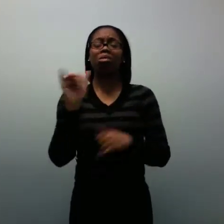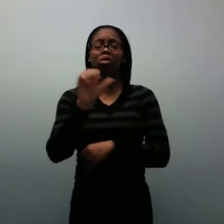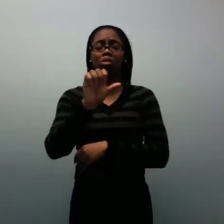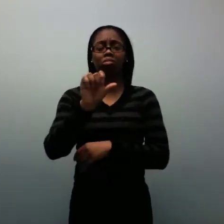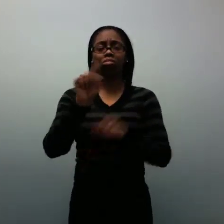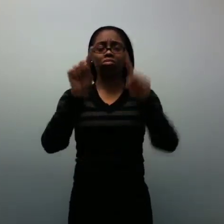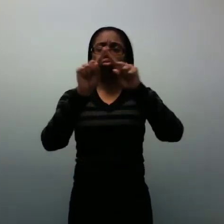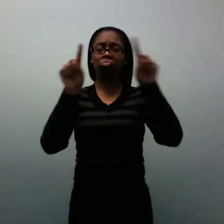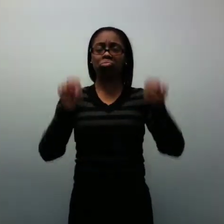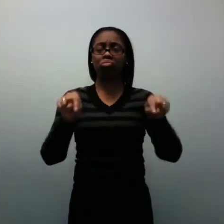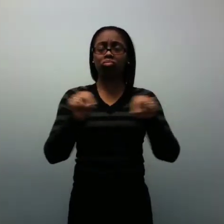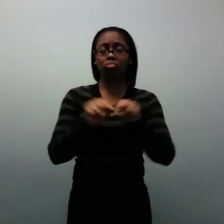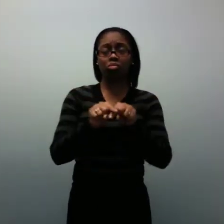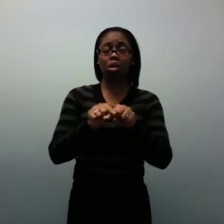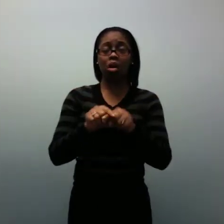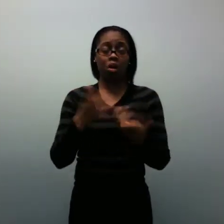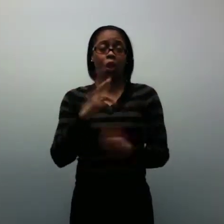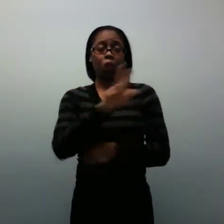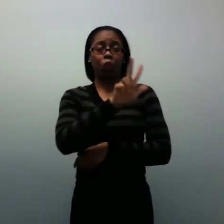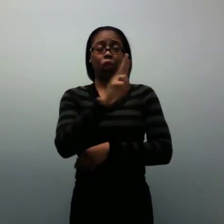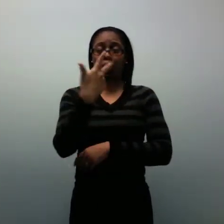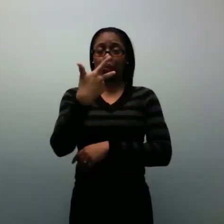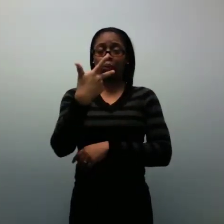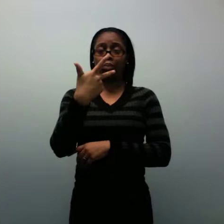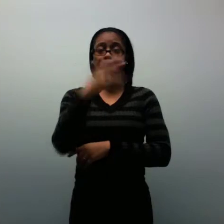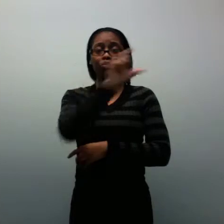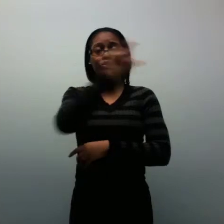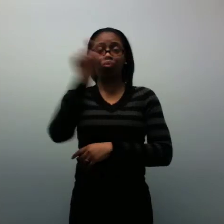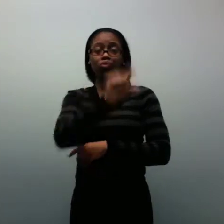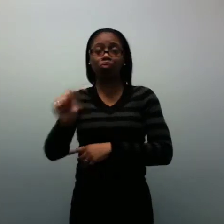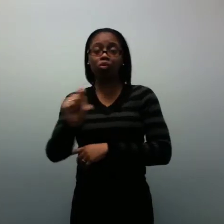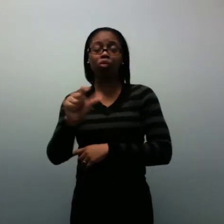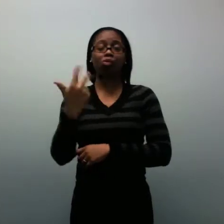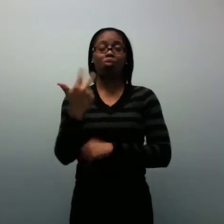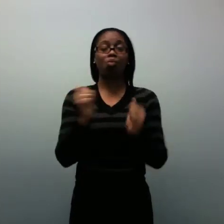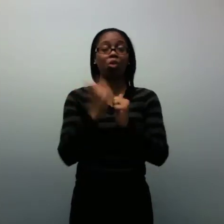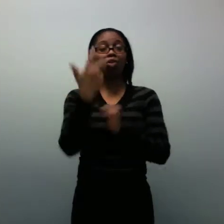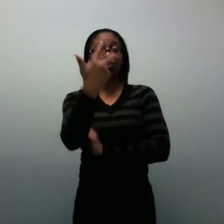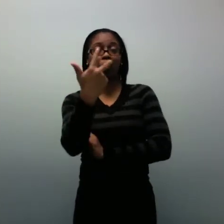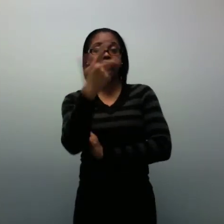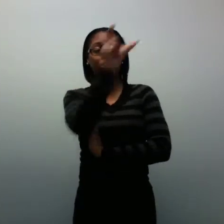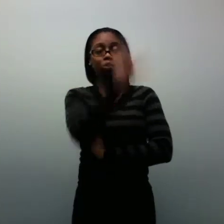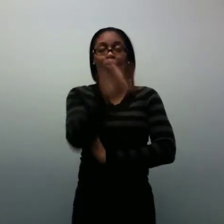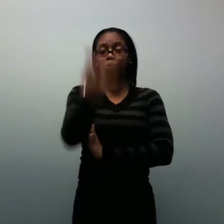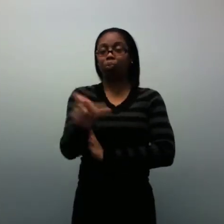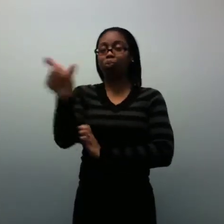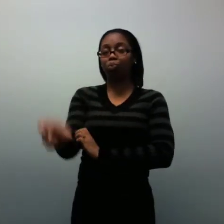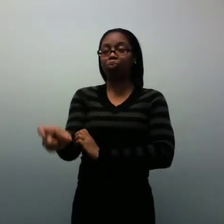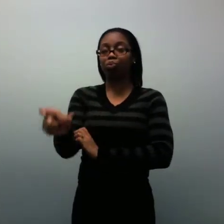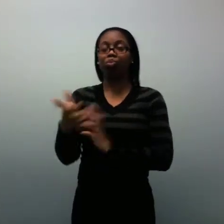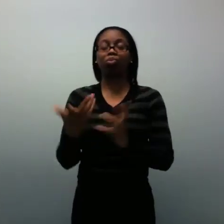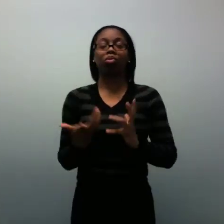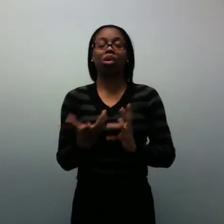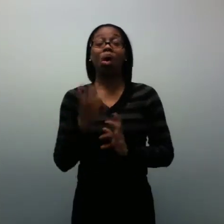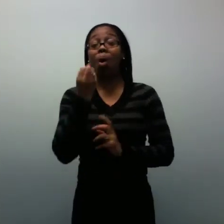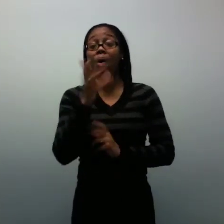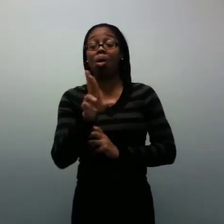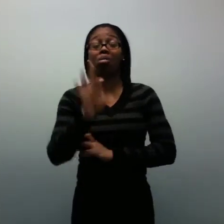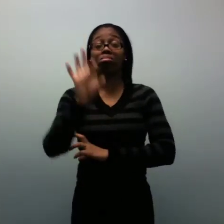fact, if you turn it sideways, you still have 3 rows of 3. And in fact, 9 is called a square number because one of the ways